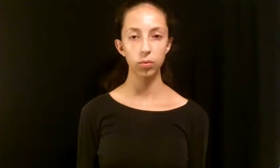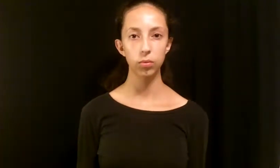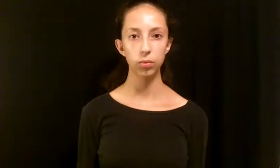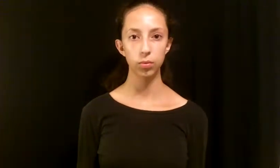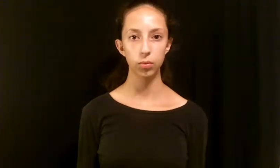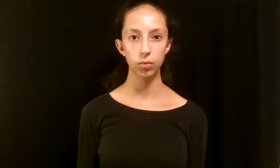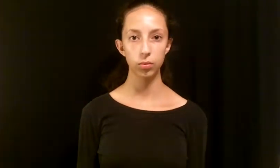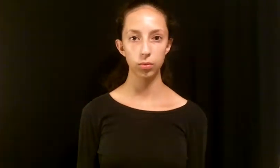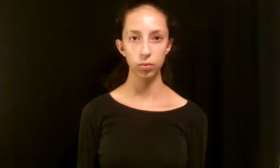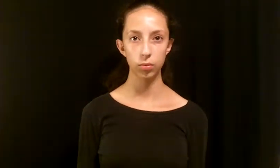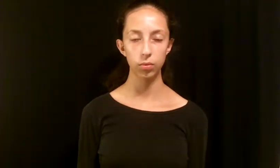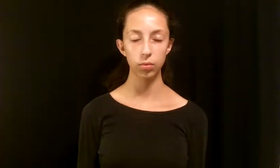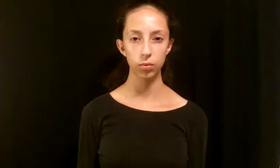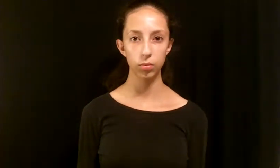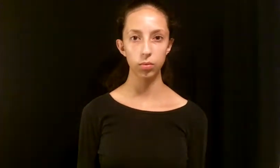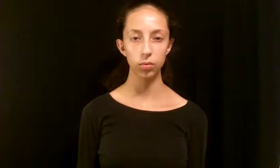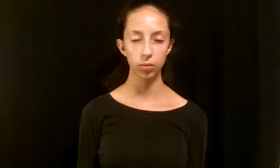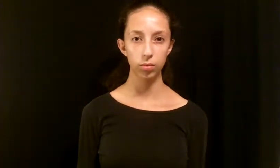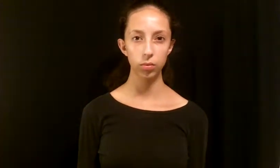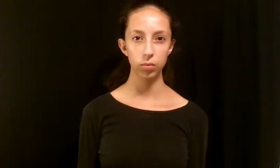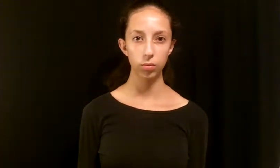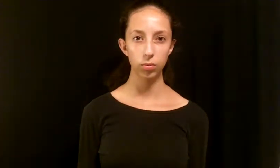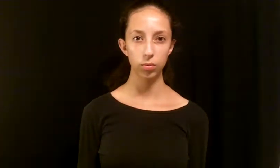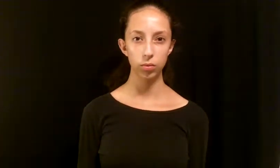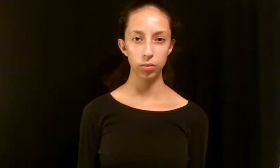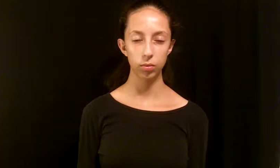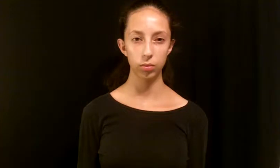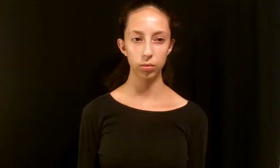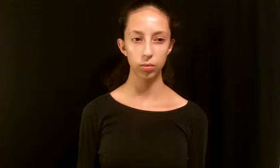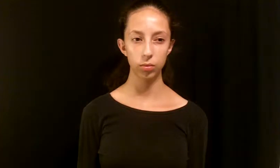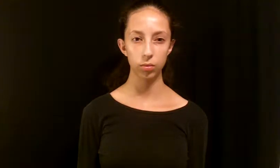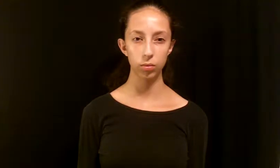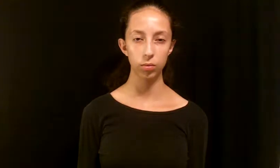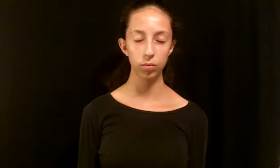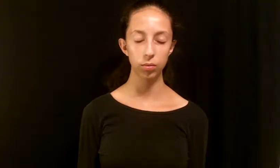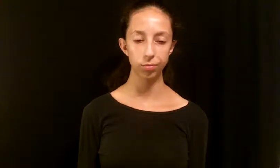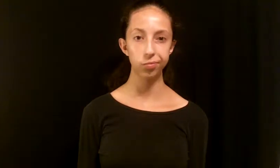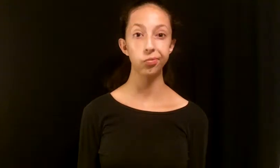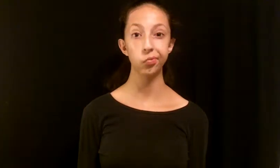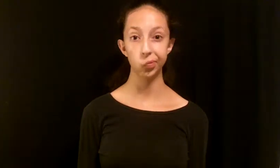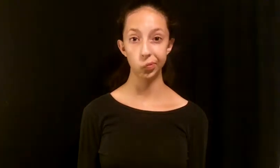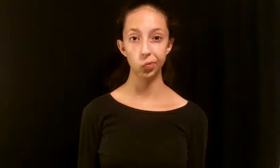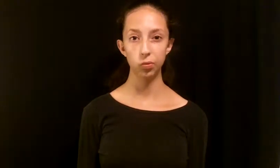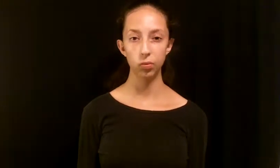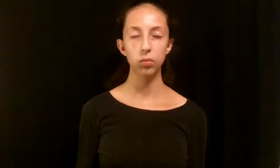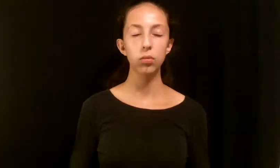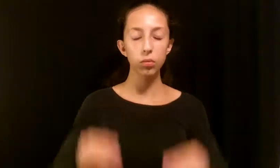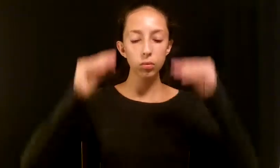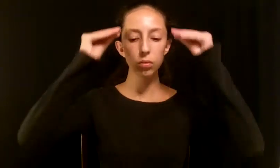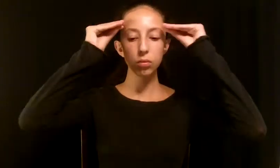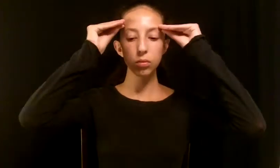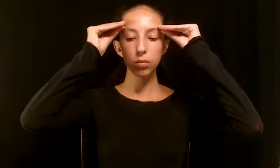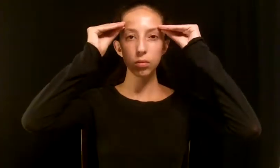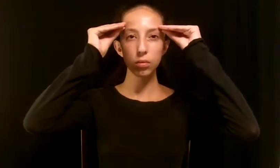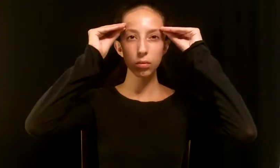is a person that imparts information. So it's a compound sign. And so the first thing you do is you take the information